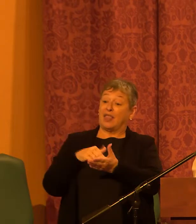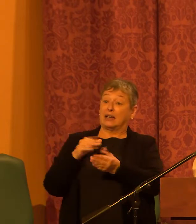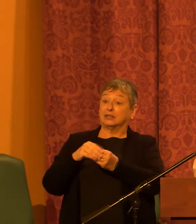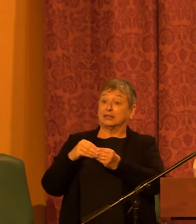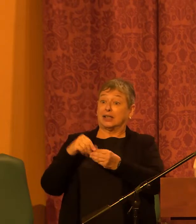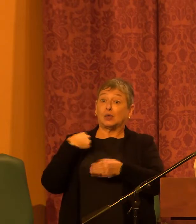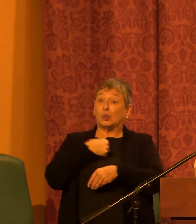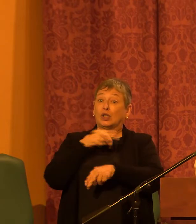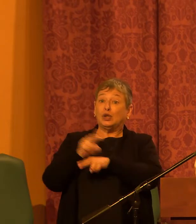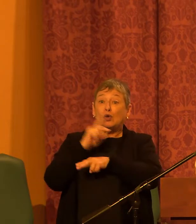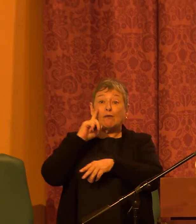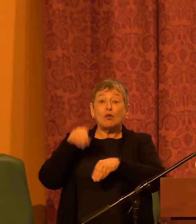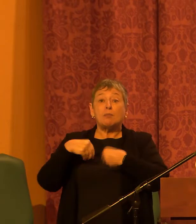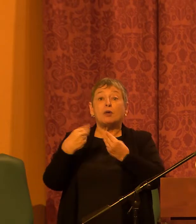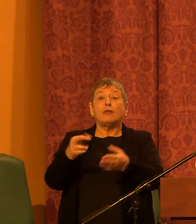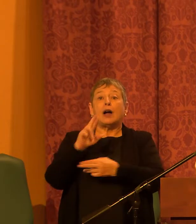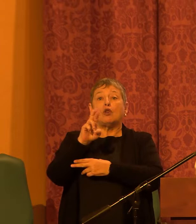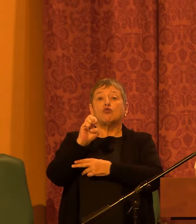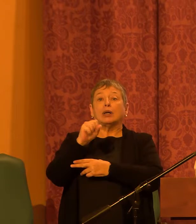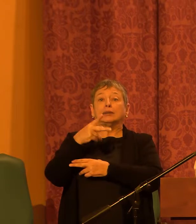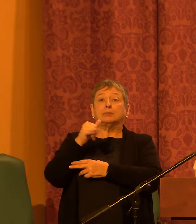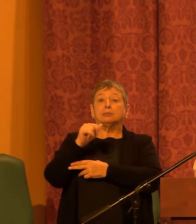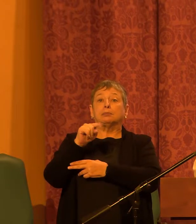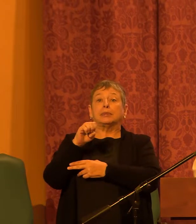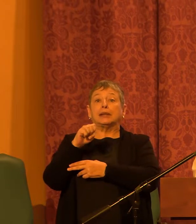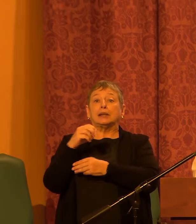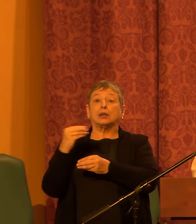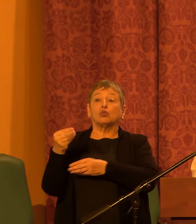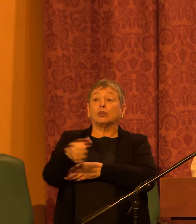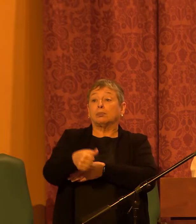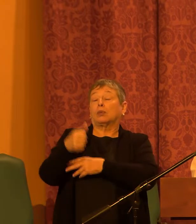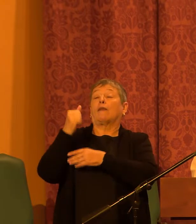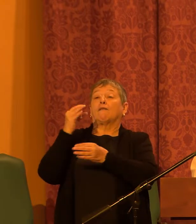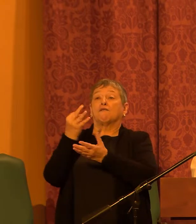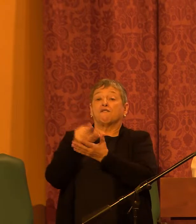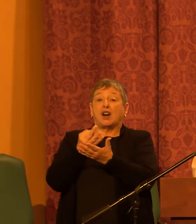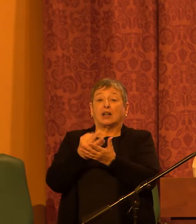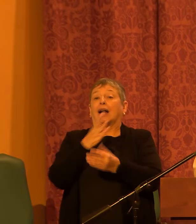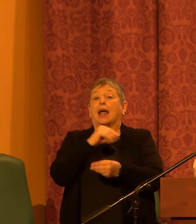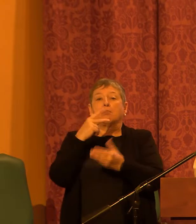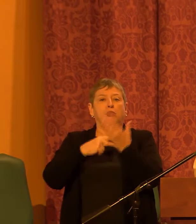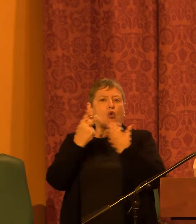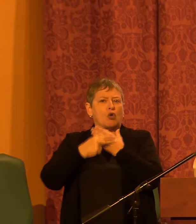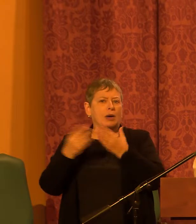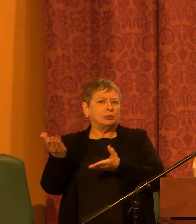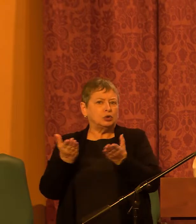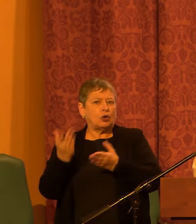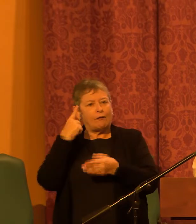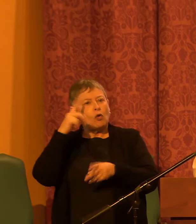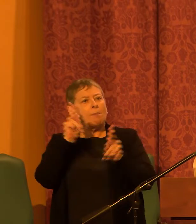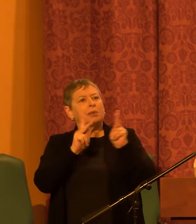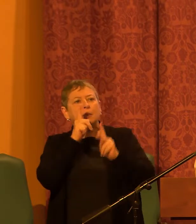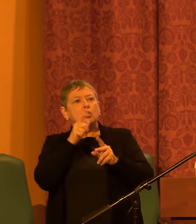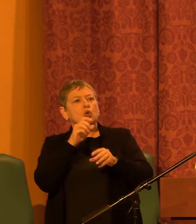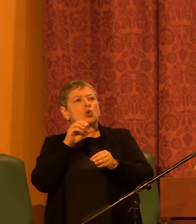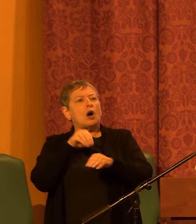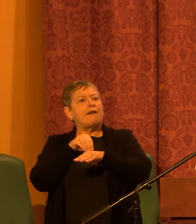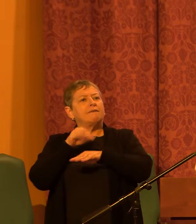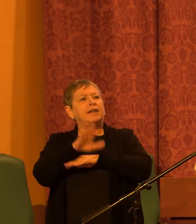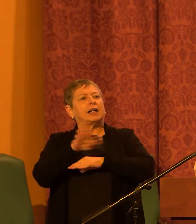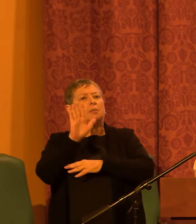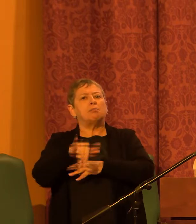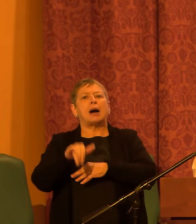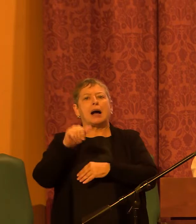to provide respite reimbursement funding and educational programs and services to those affected by Alzheimer's disease in